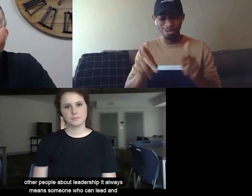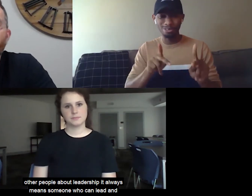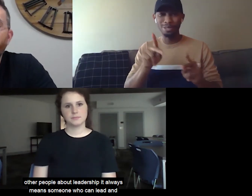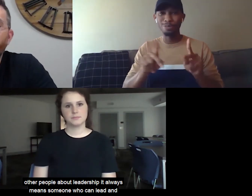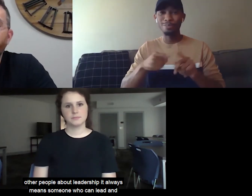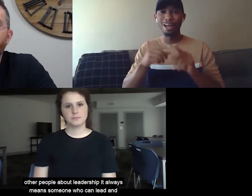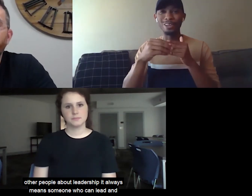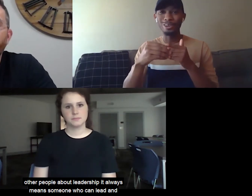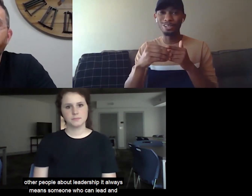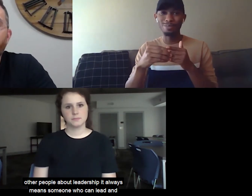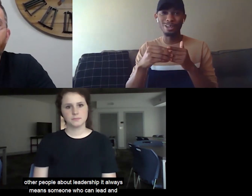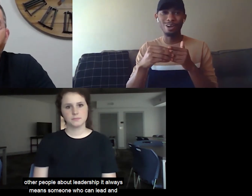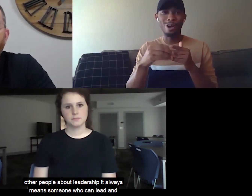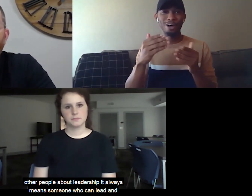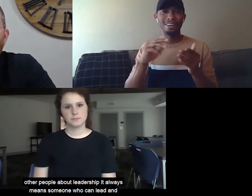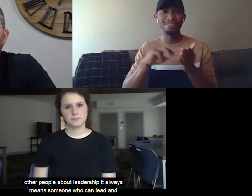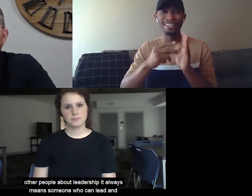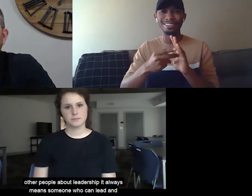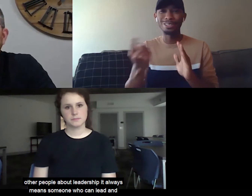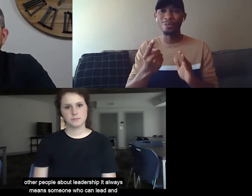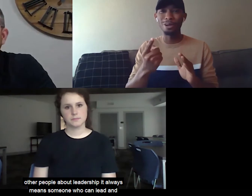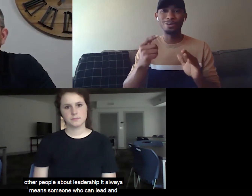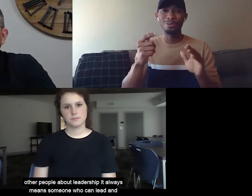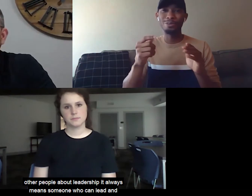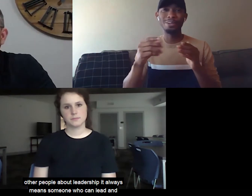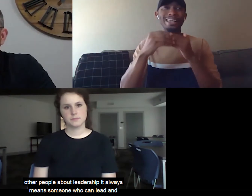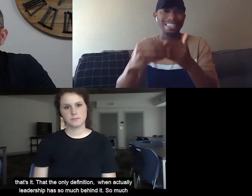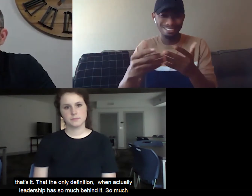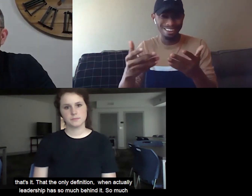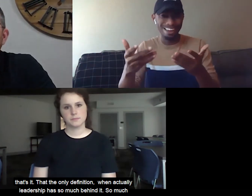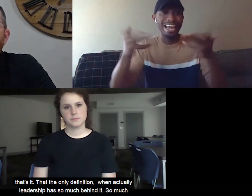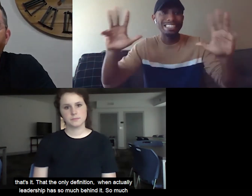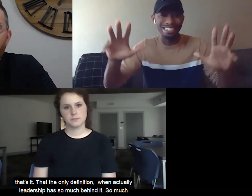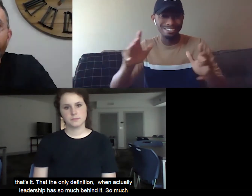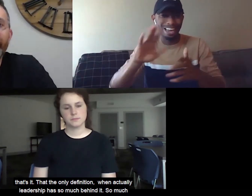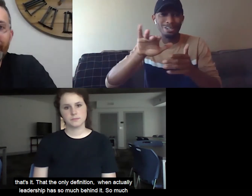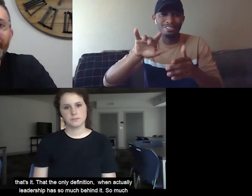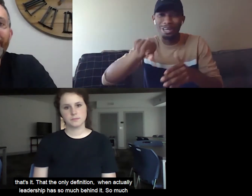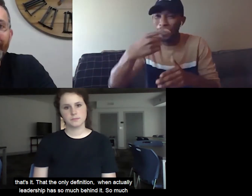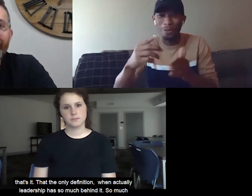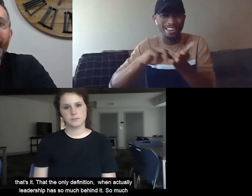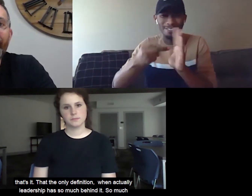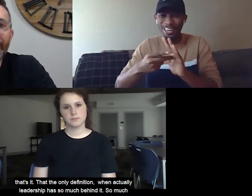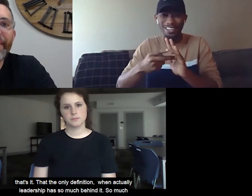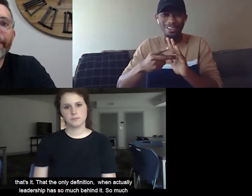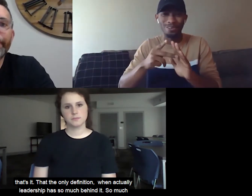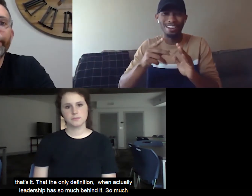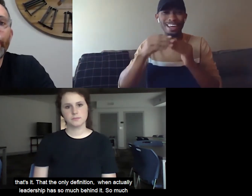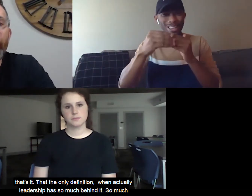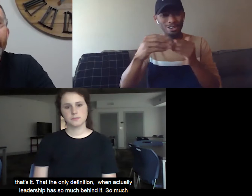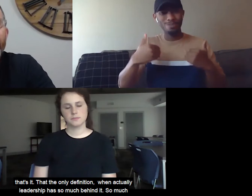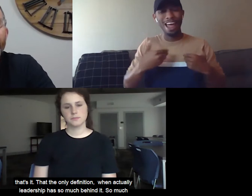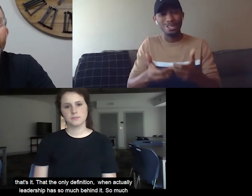with other people about leadership, it always means someone who can lead, and that's it. That's the only definition,